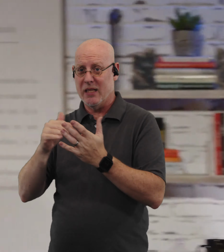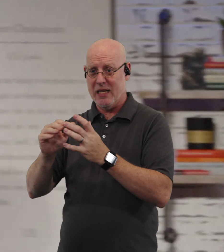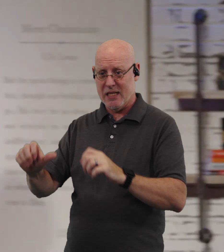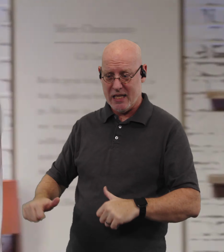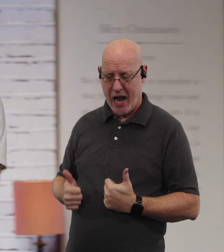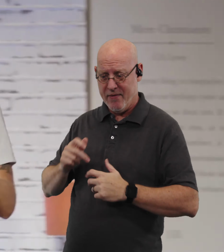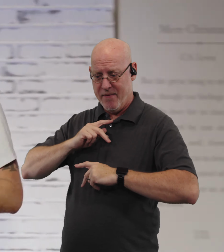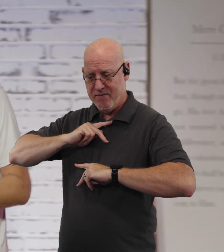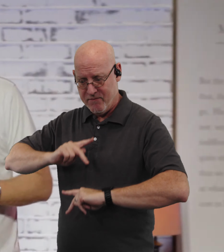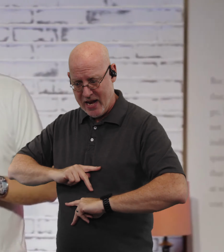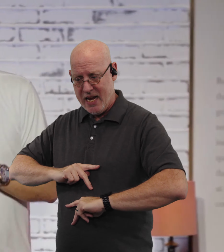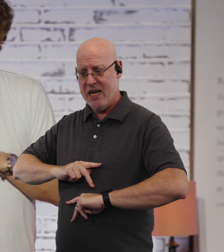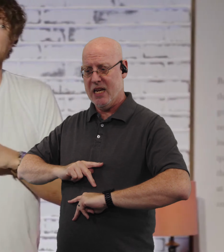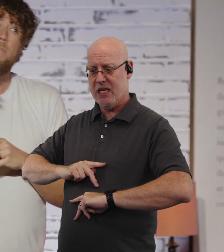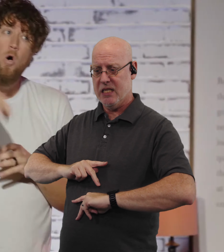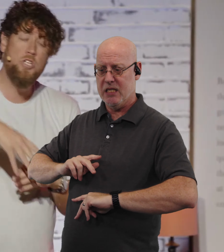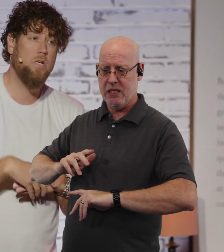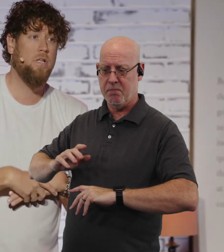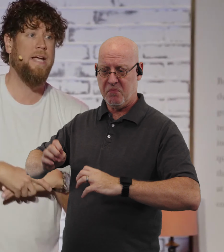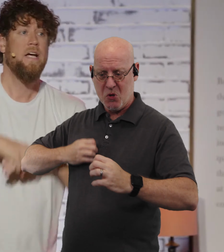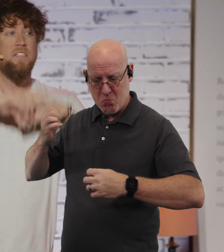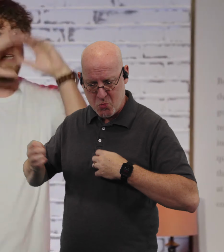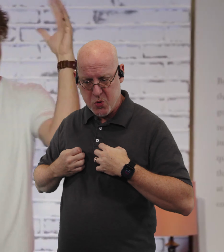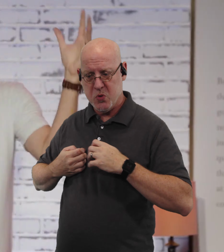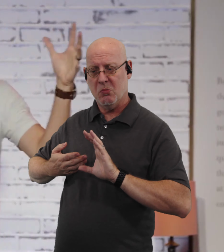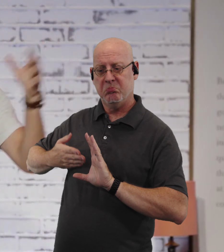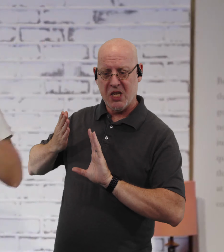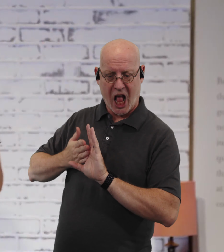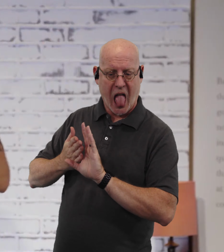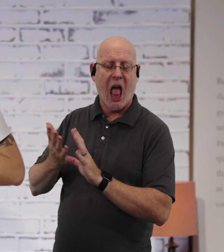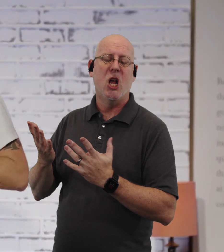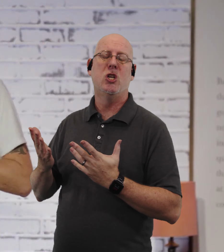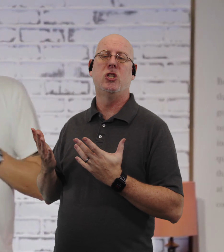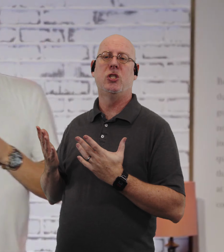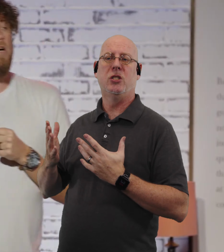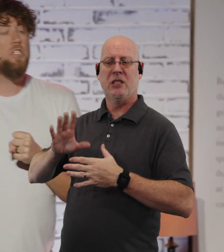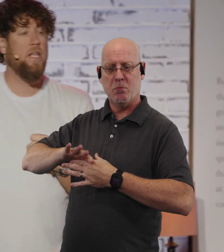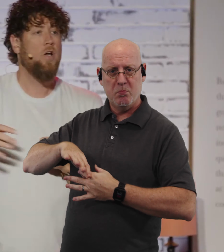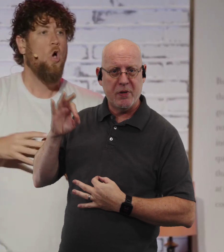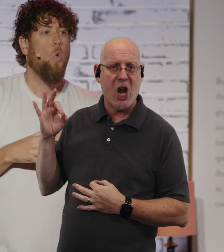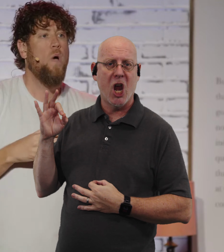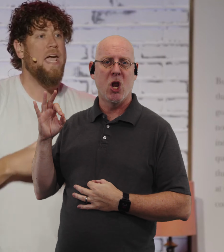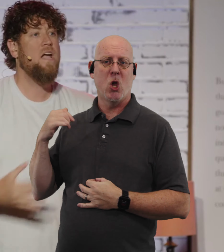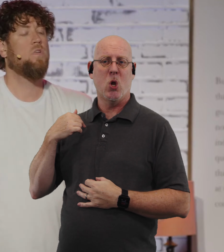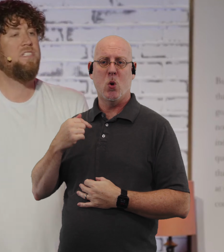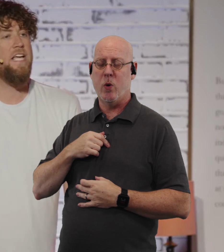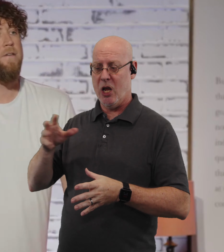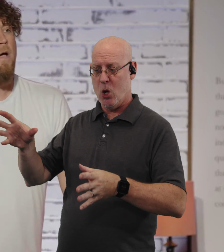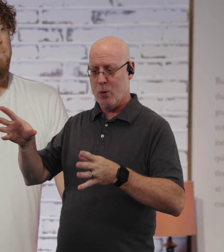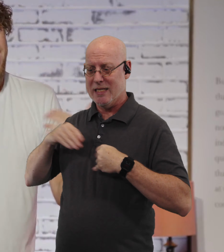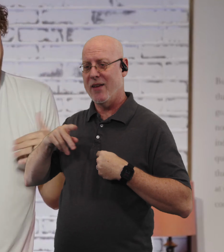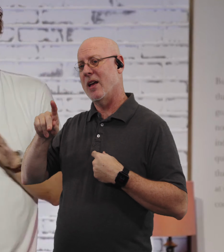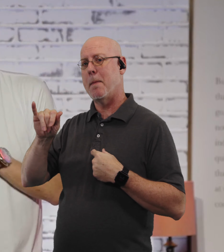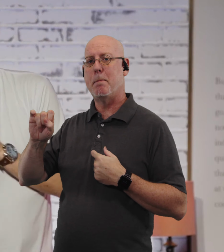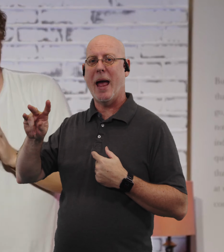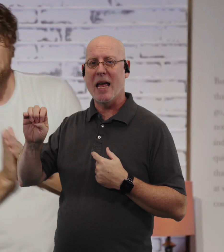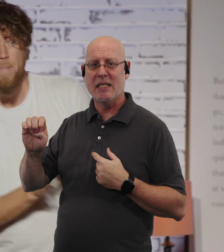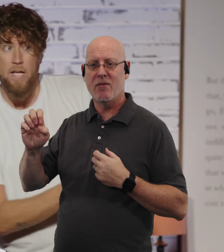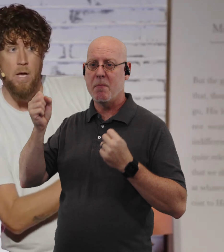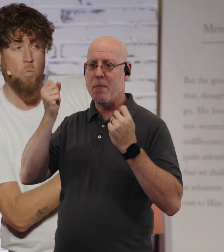this life, both physically and emotionally, psychologically and spiritually, we receive